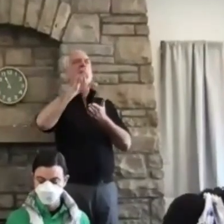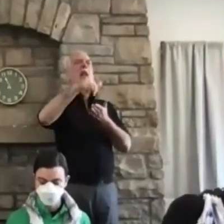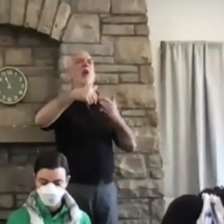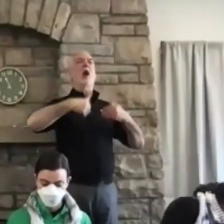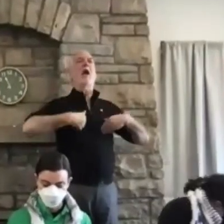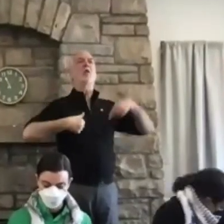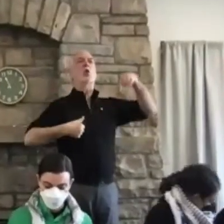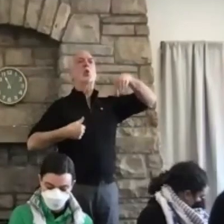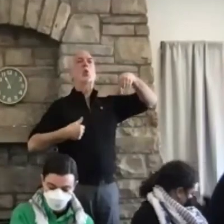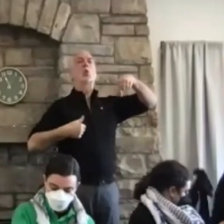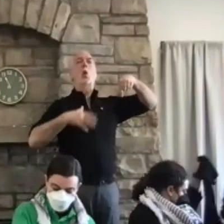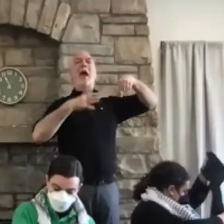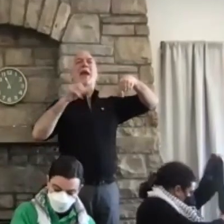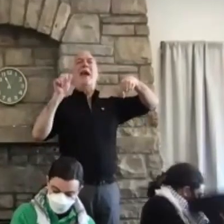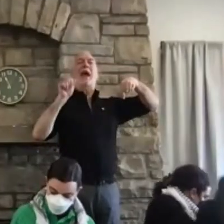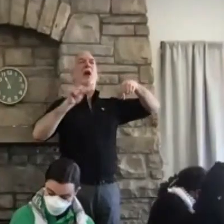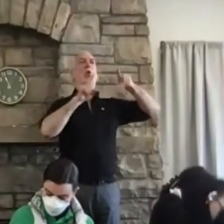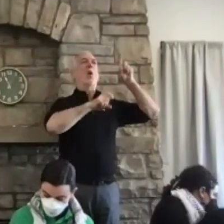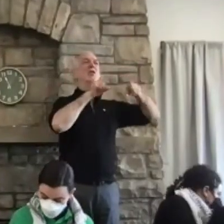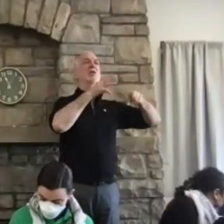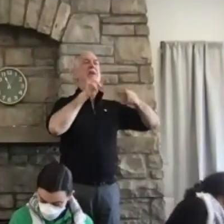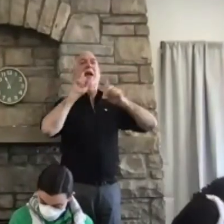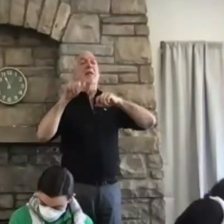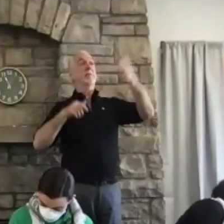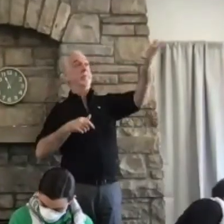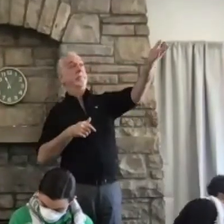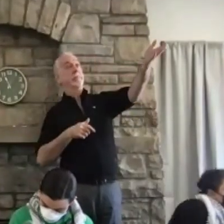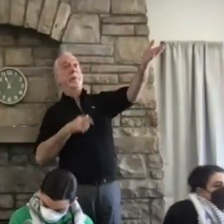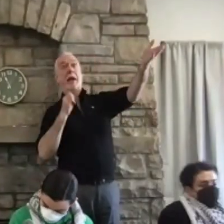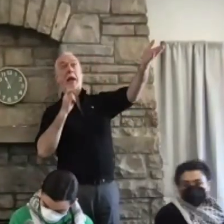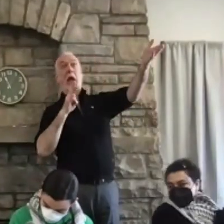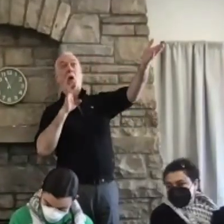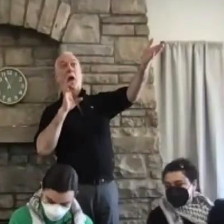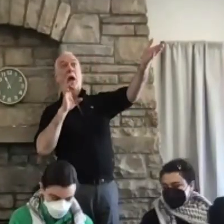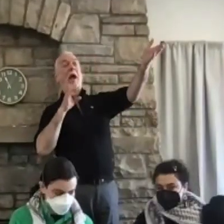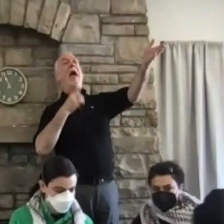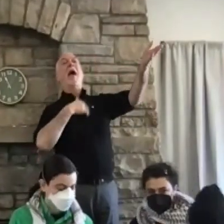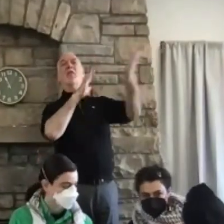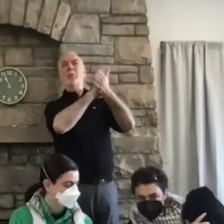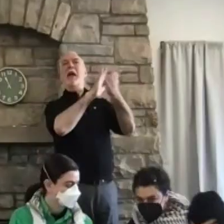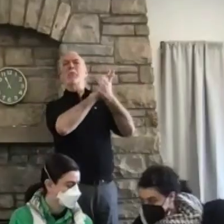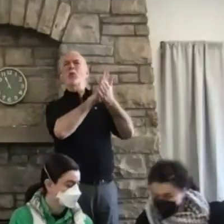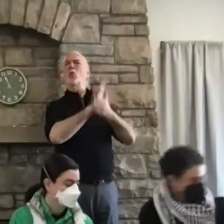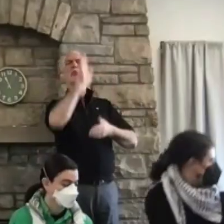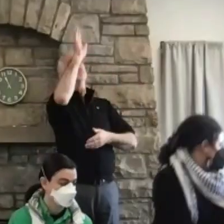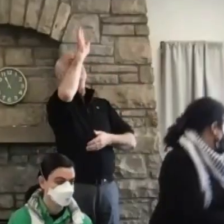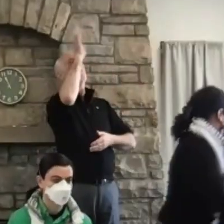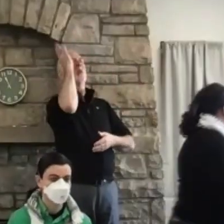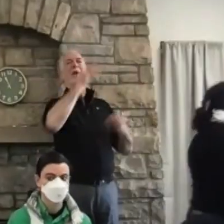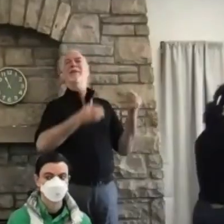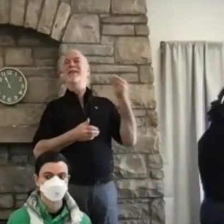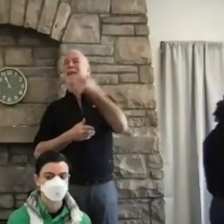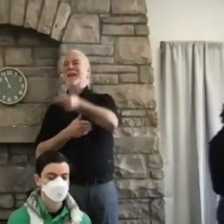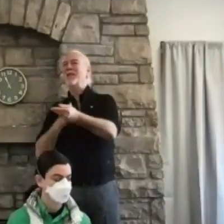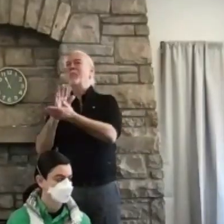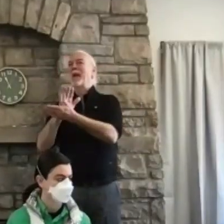end? Eric, can you raise your hand? Eric is able to distribute those if you want to signal that you're interested